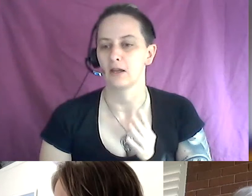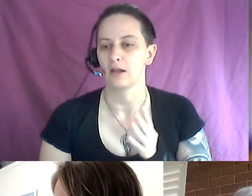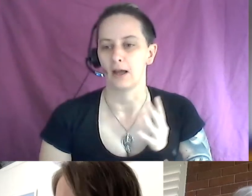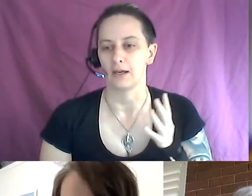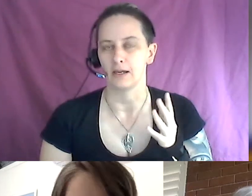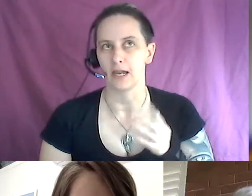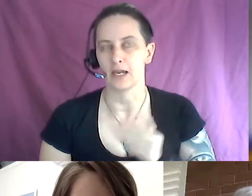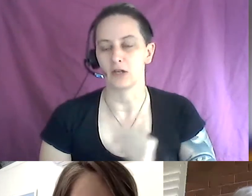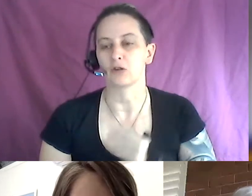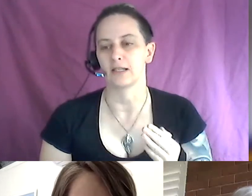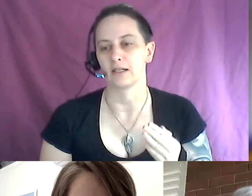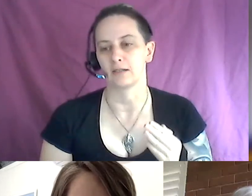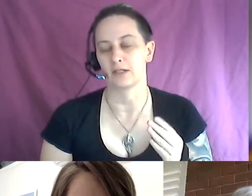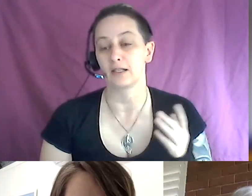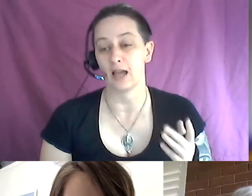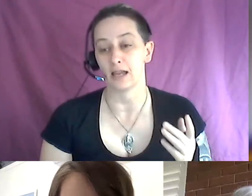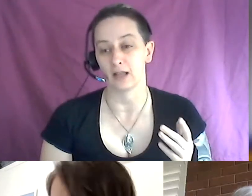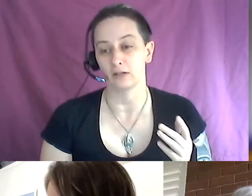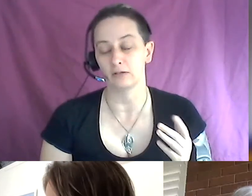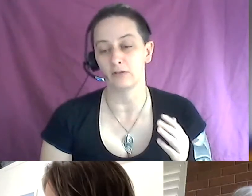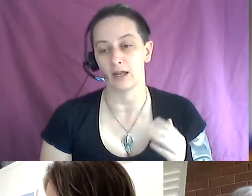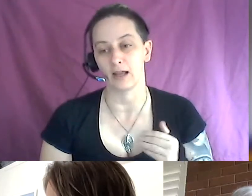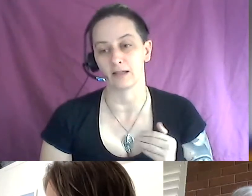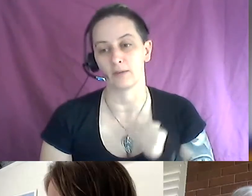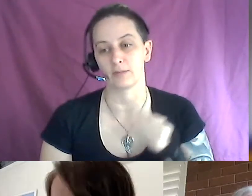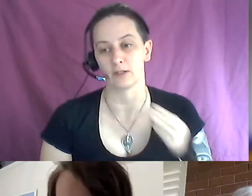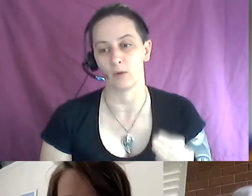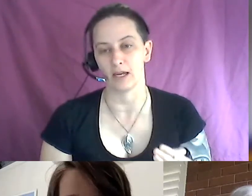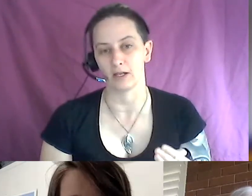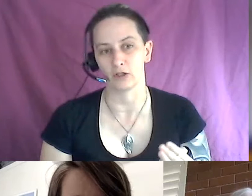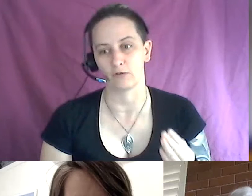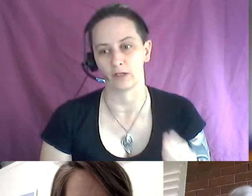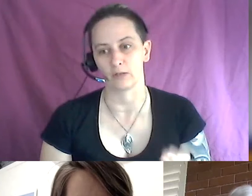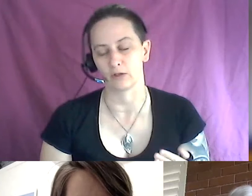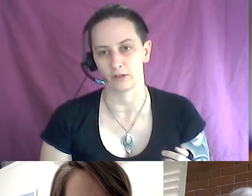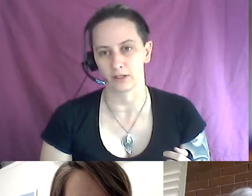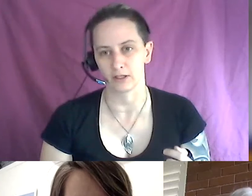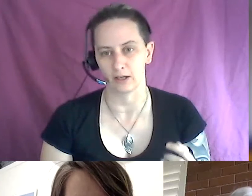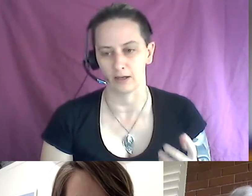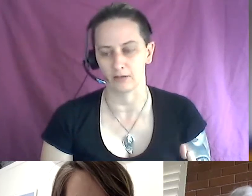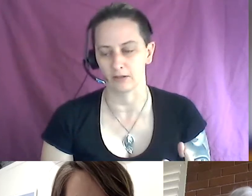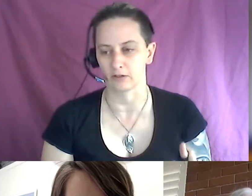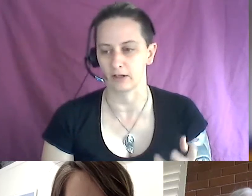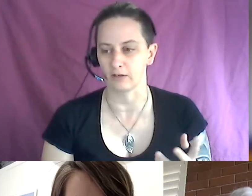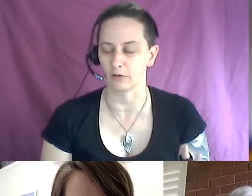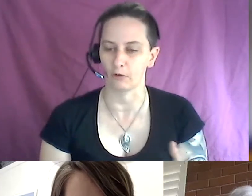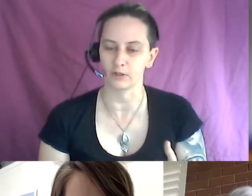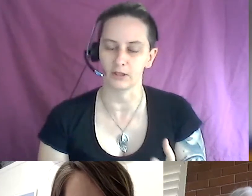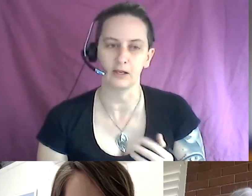seen a increase in particularly ASL that has crept its way into frequent use here in Australia through